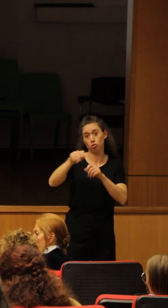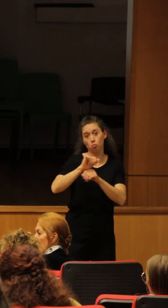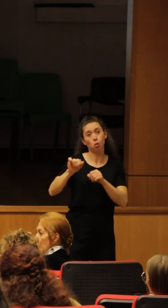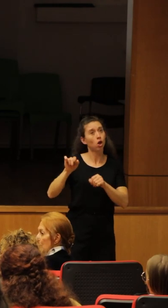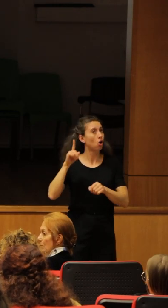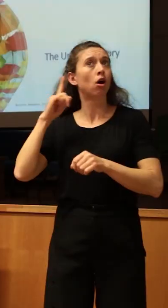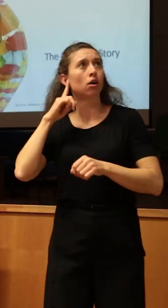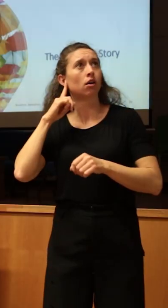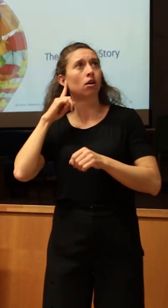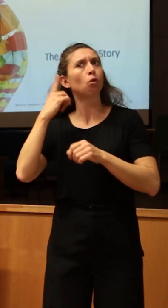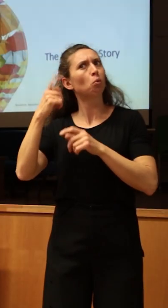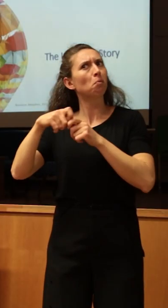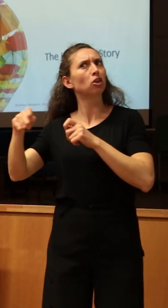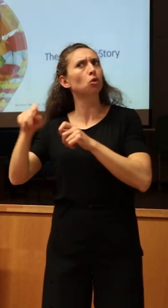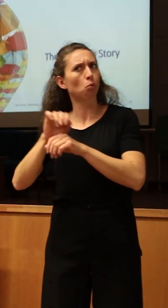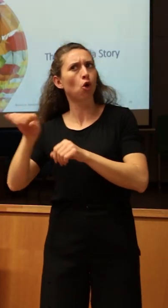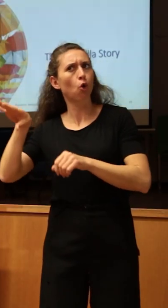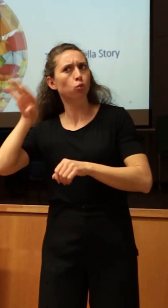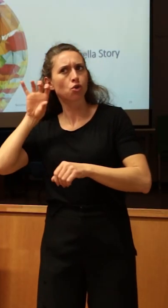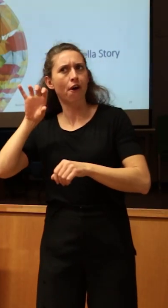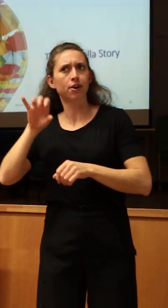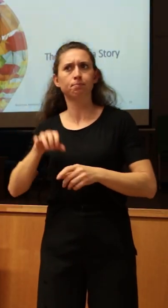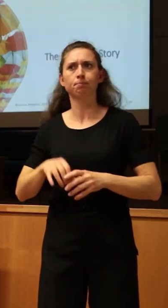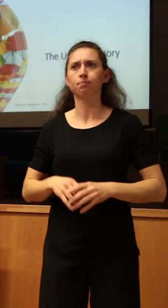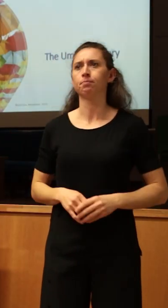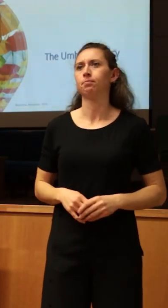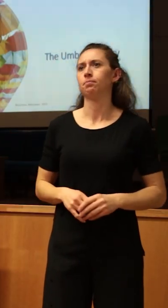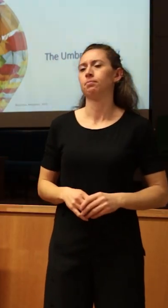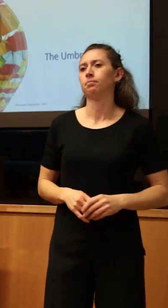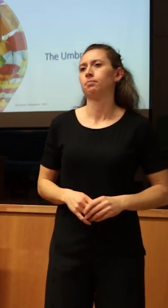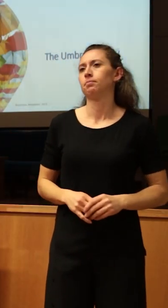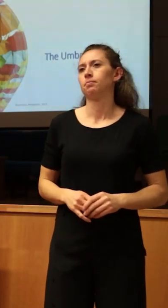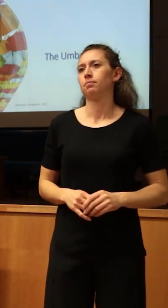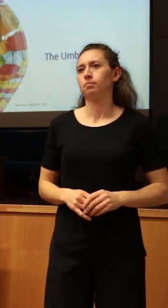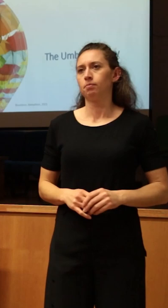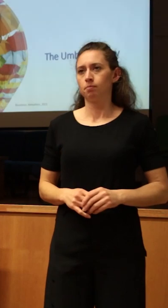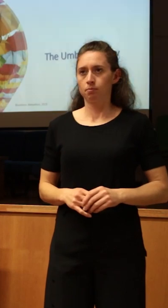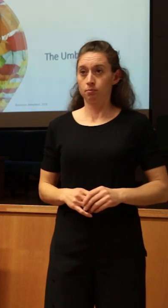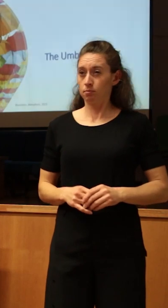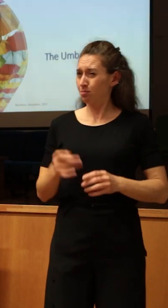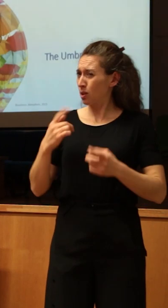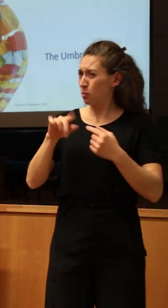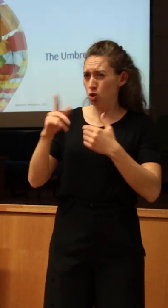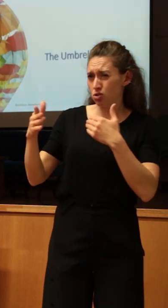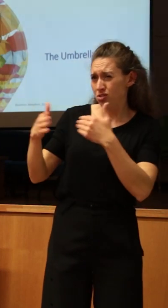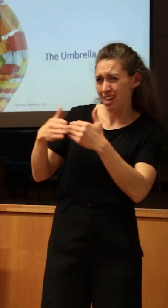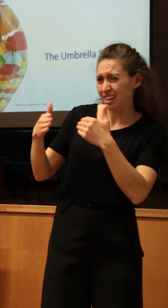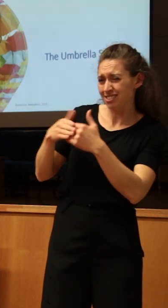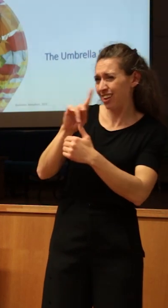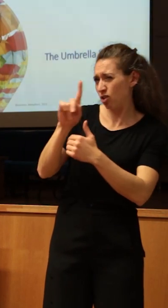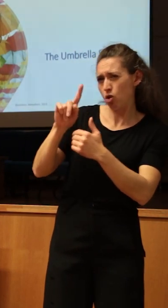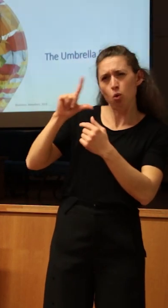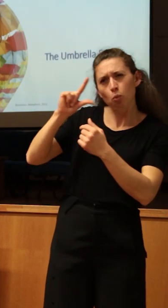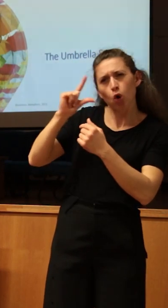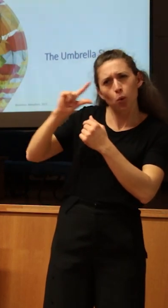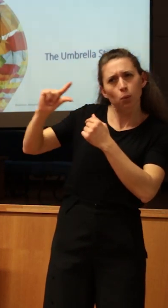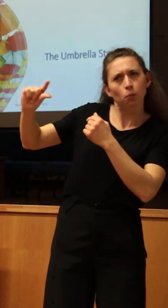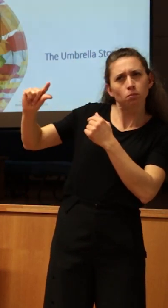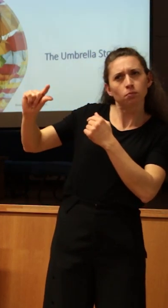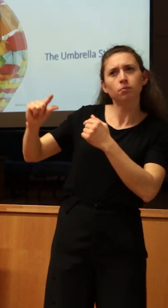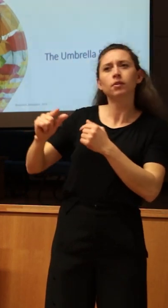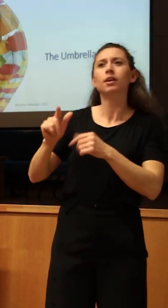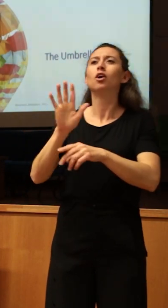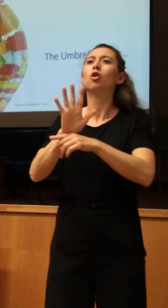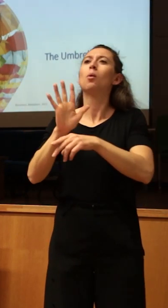Like 1 meter away, you can listen to it. So okay, you can listen to it, but it's not like that close. Pero no está tan cerca, entonces.